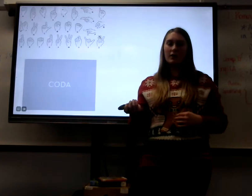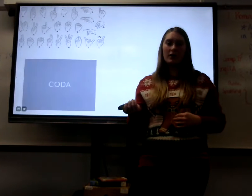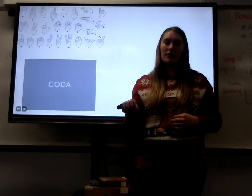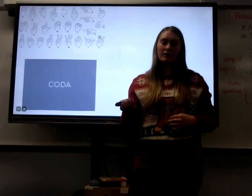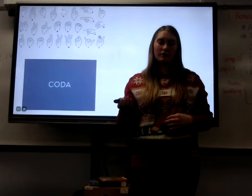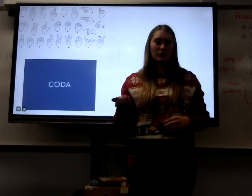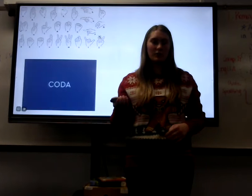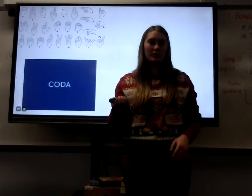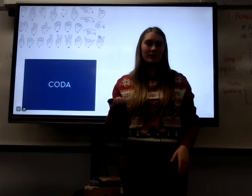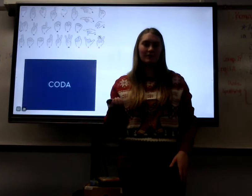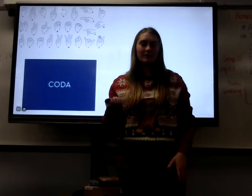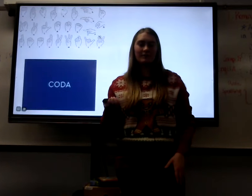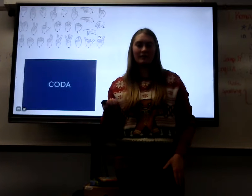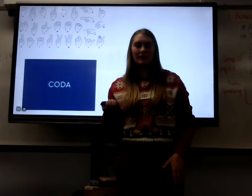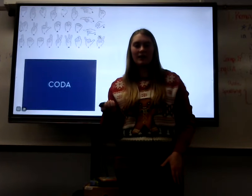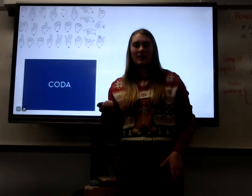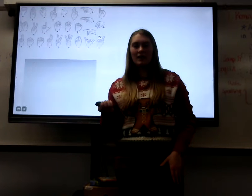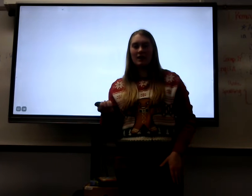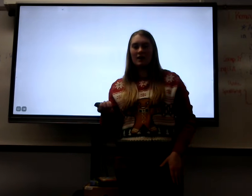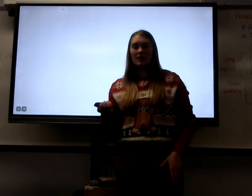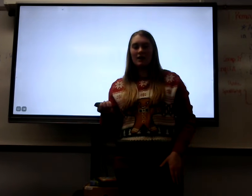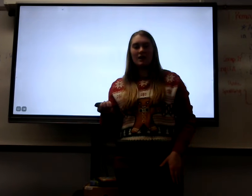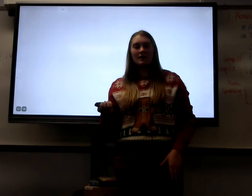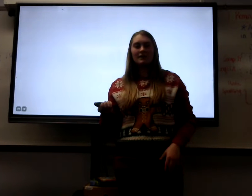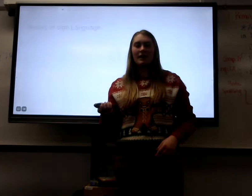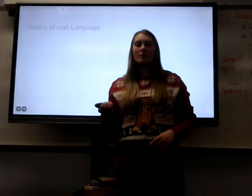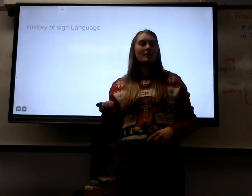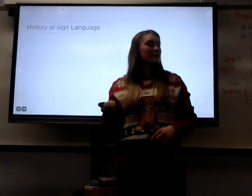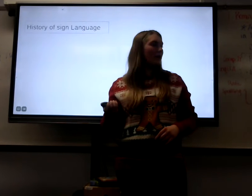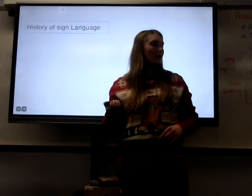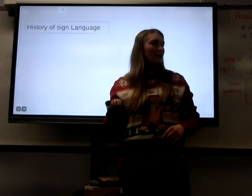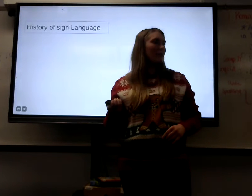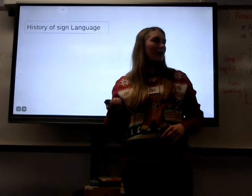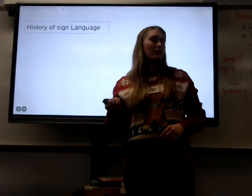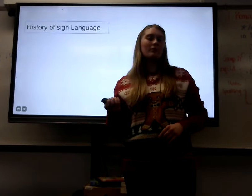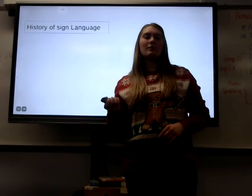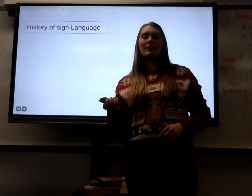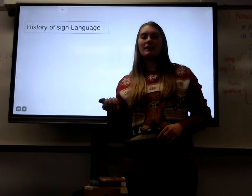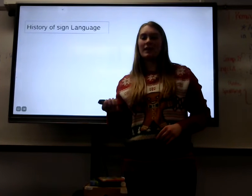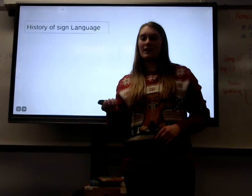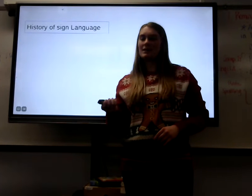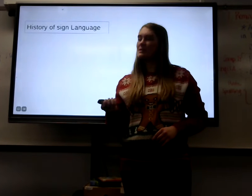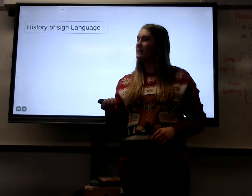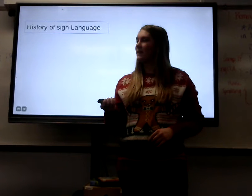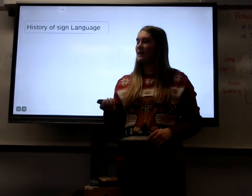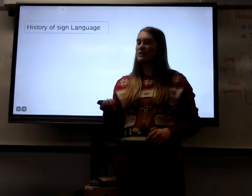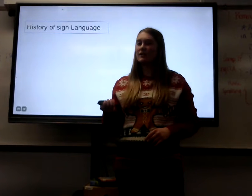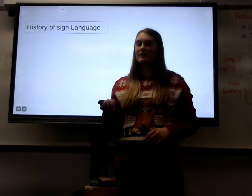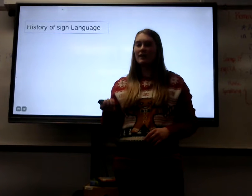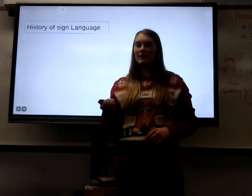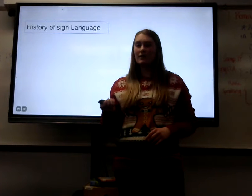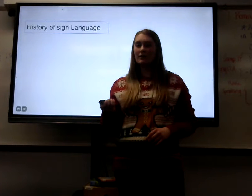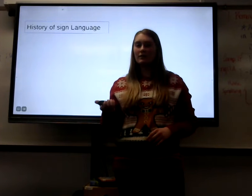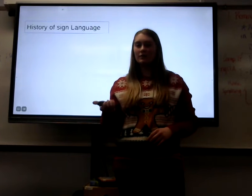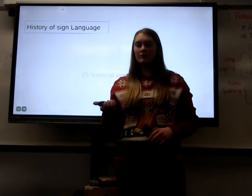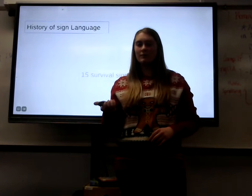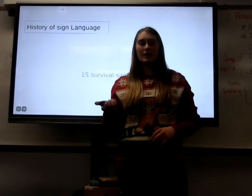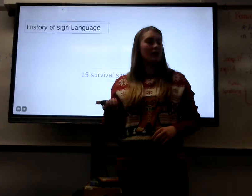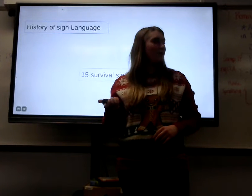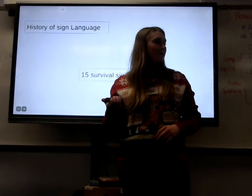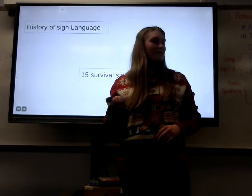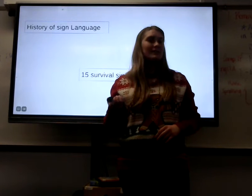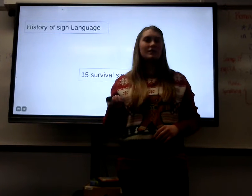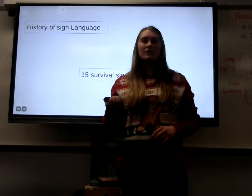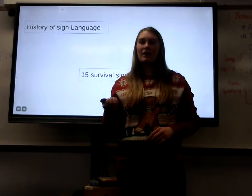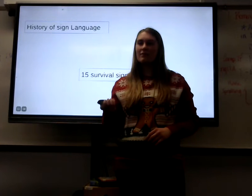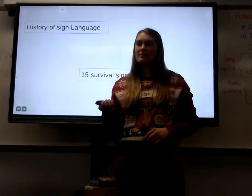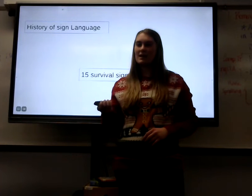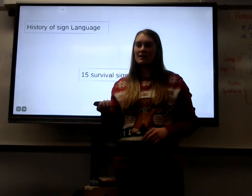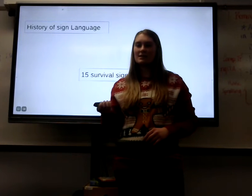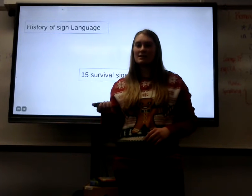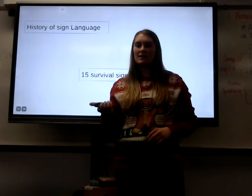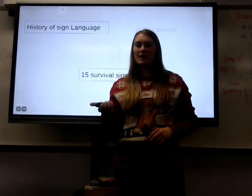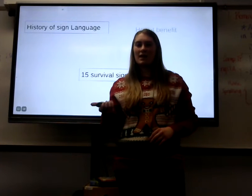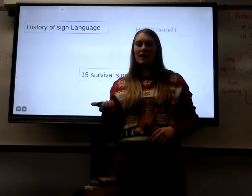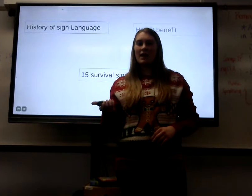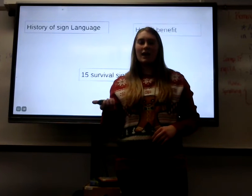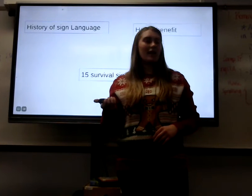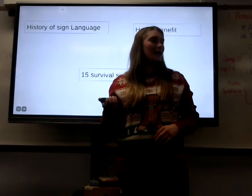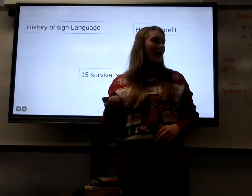CODA for short. Today we'll be talking about three main things, the history of sign language, 15 Survival Signs, and